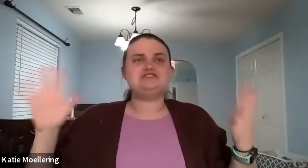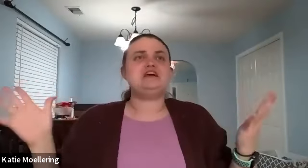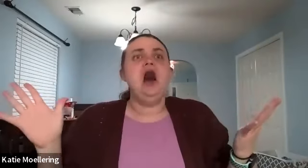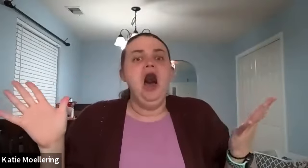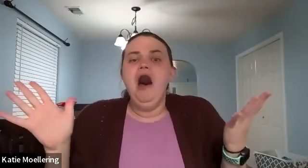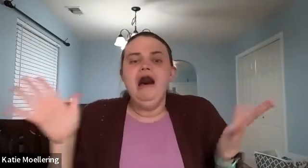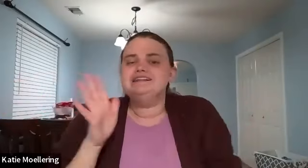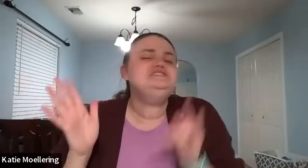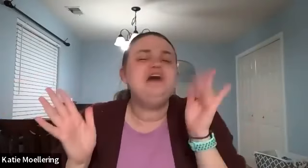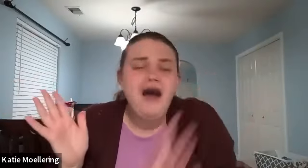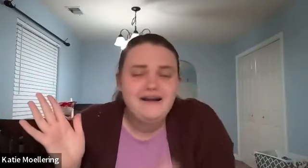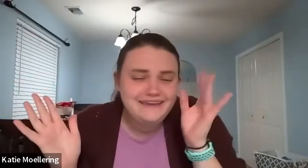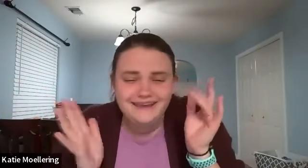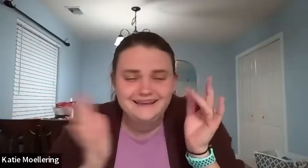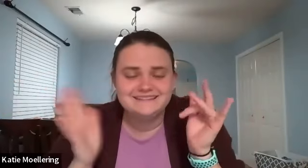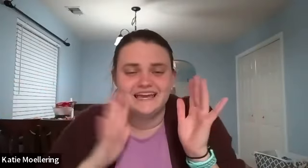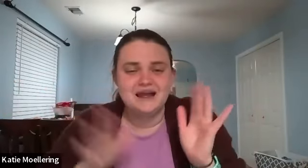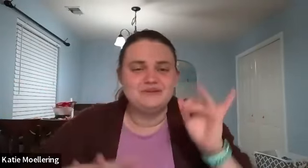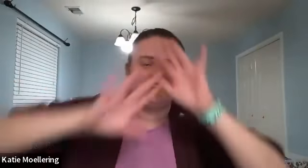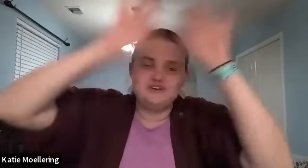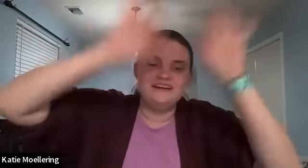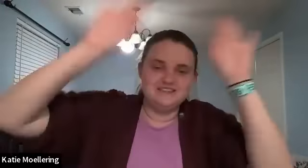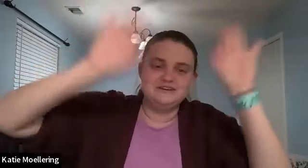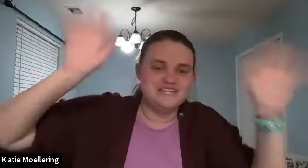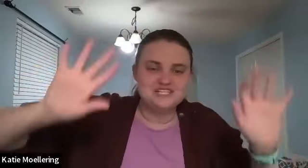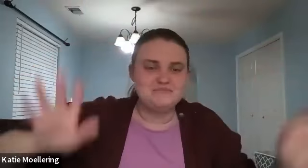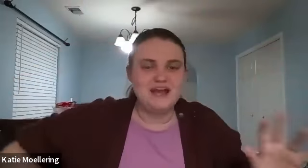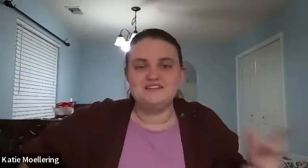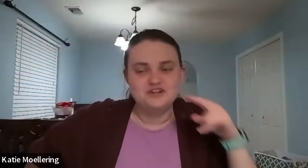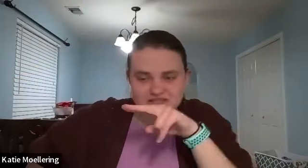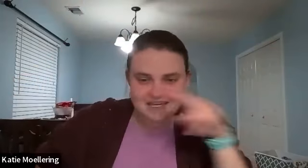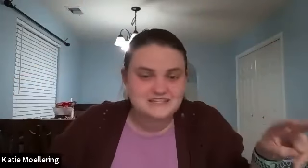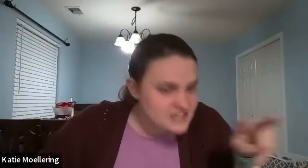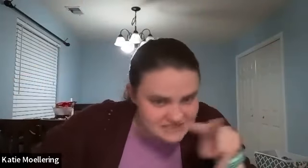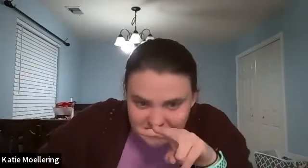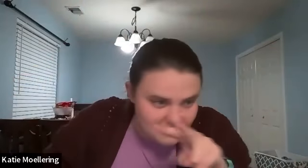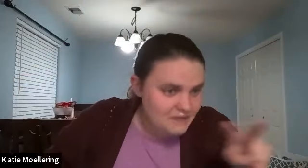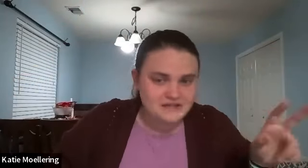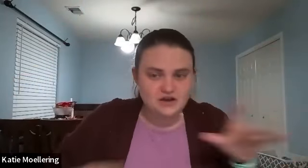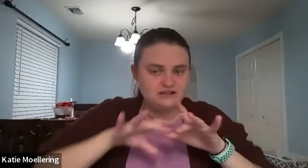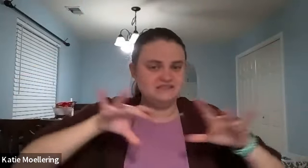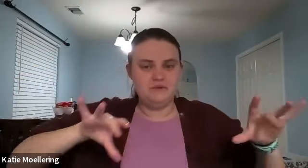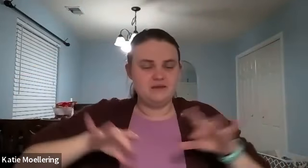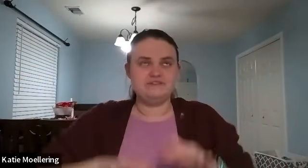just like, oh, doggies. And I'd be like trying to get their attention back. And they're just like staring at my dogs at the bottom of the screen. I